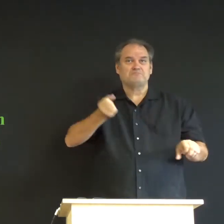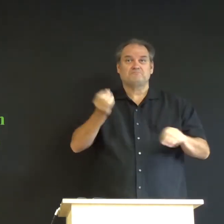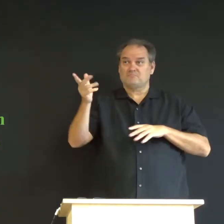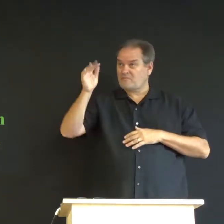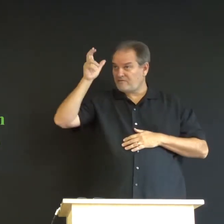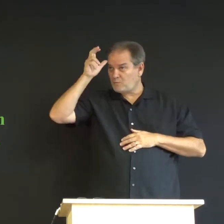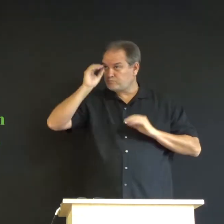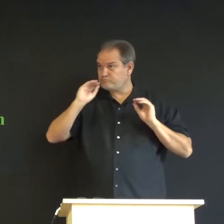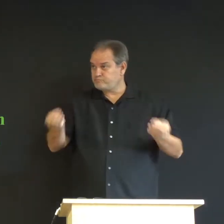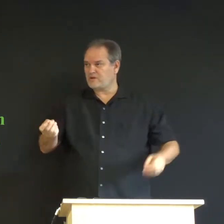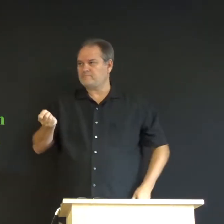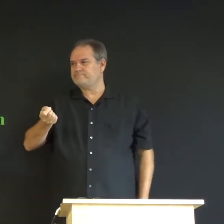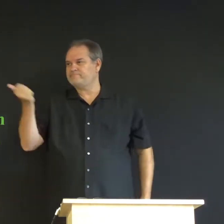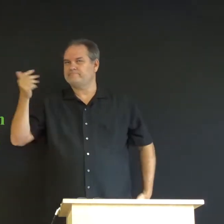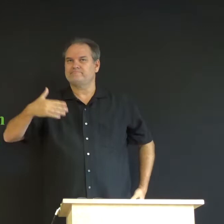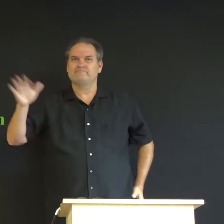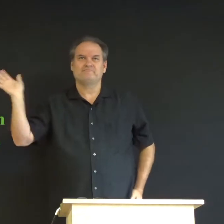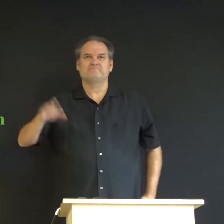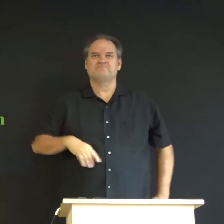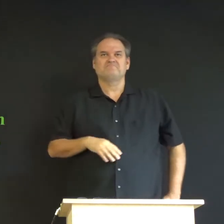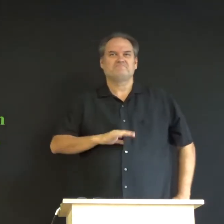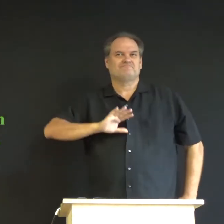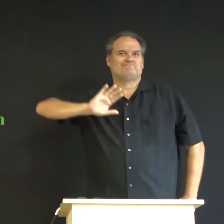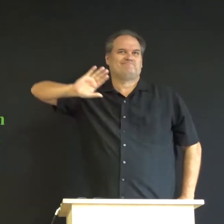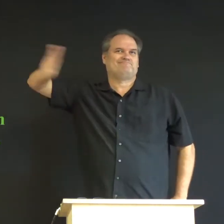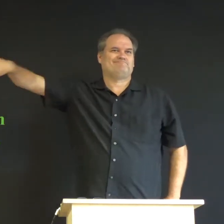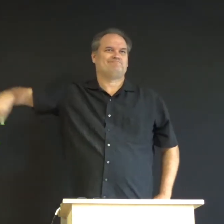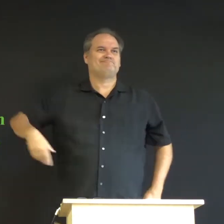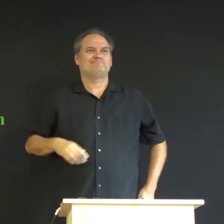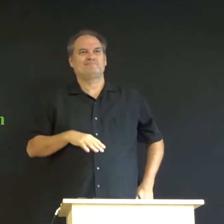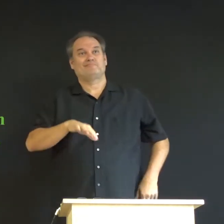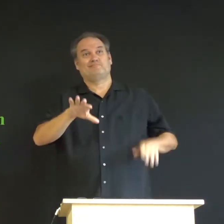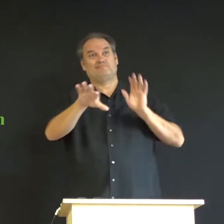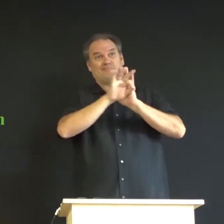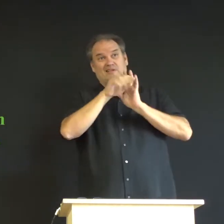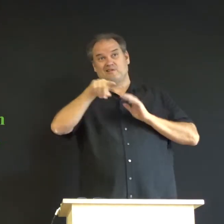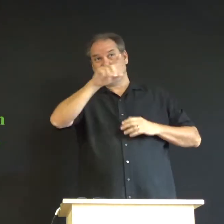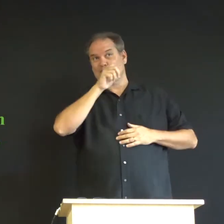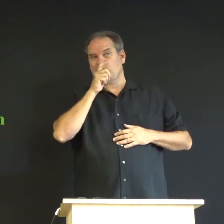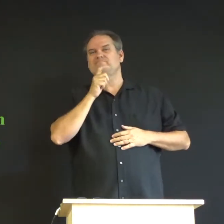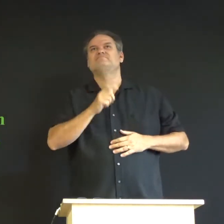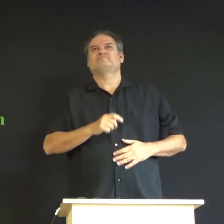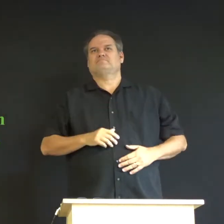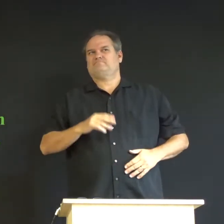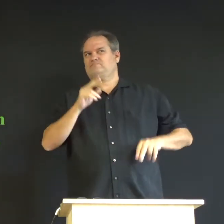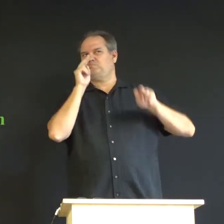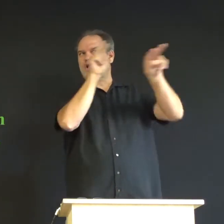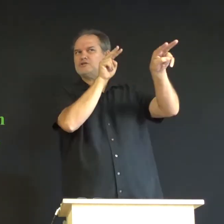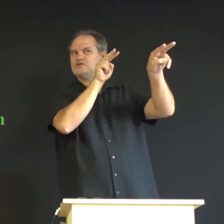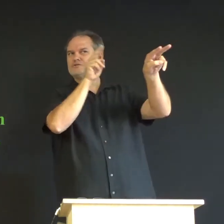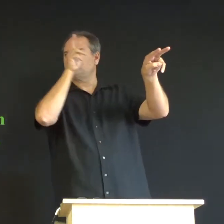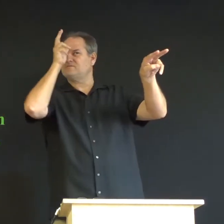said, if they don't believe there's no Satan, then just ignore that person as